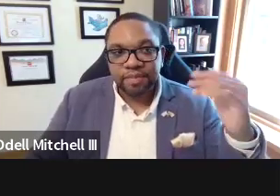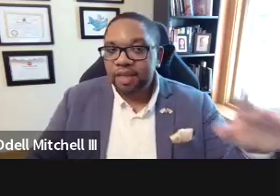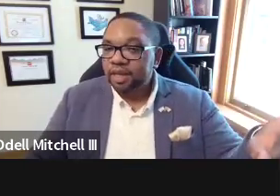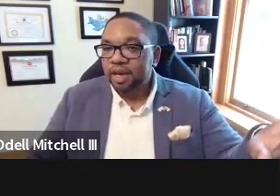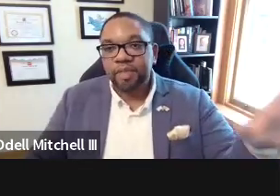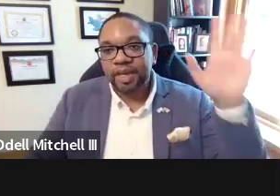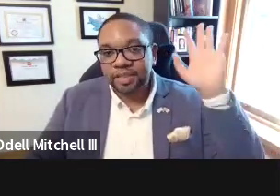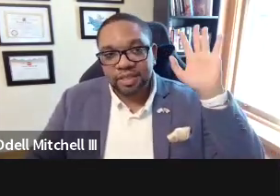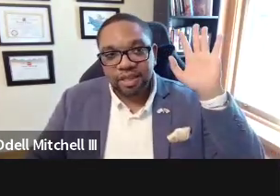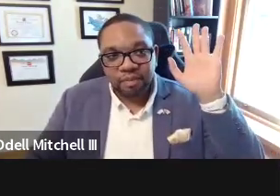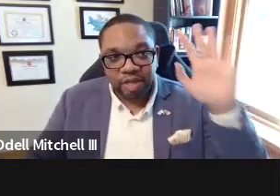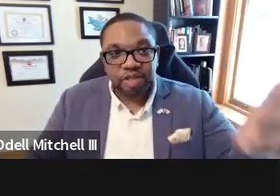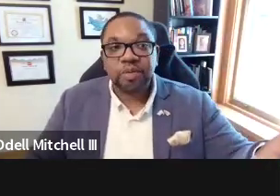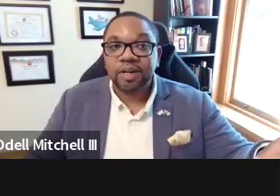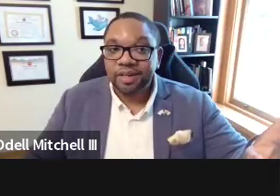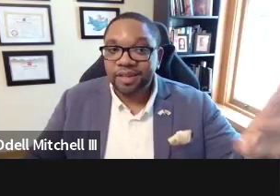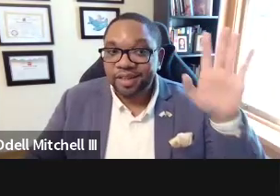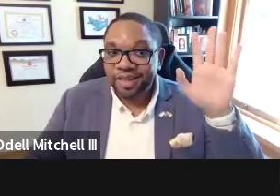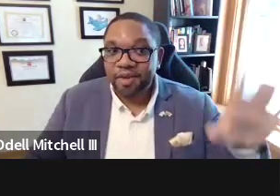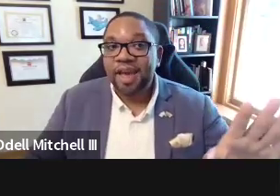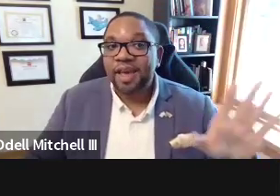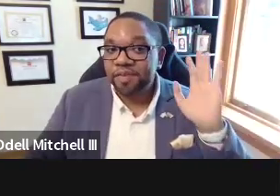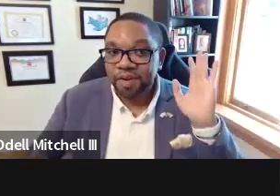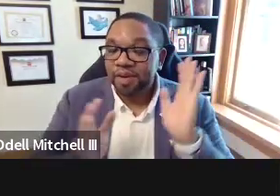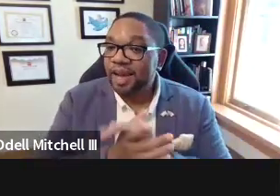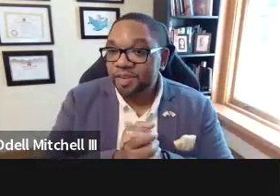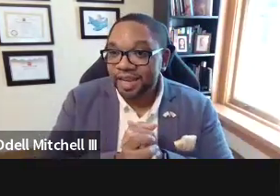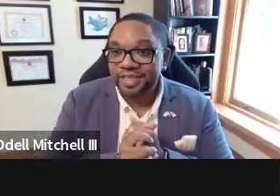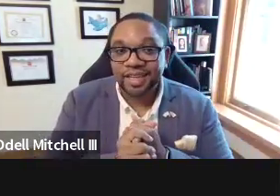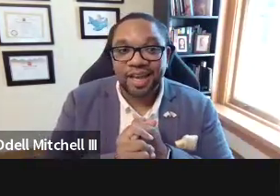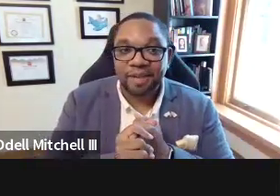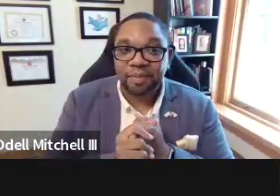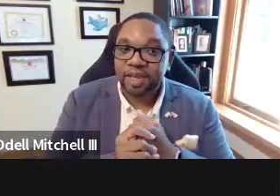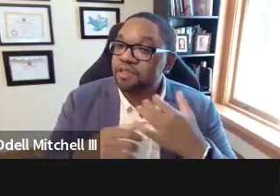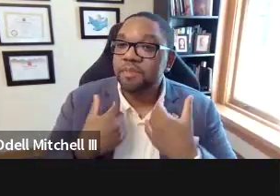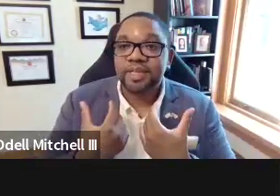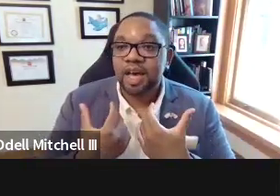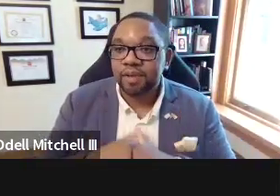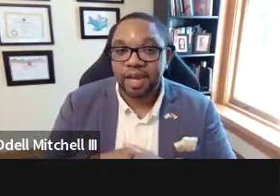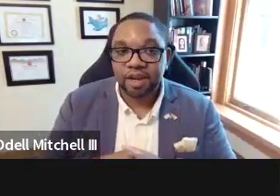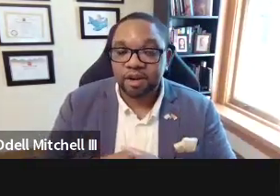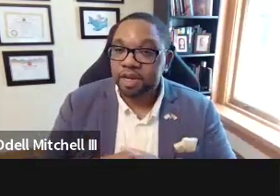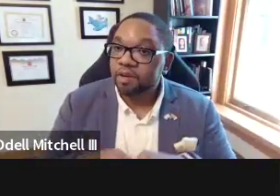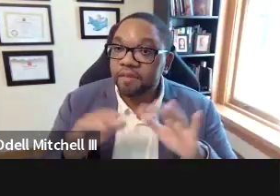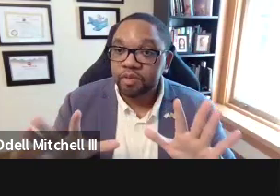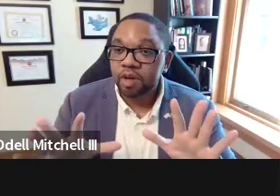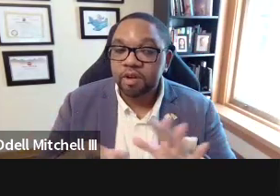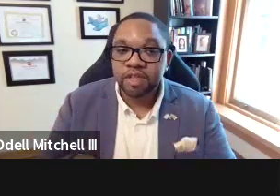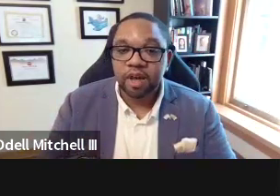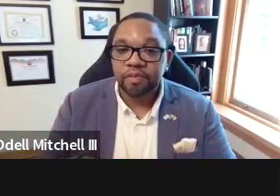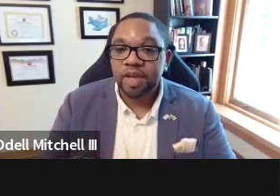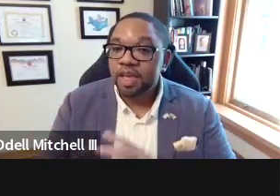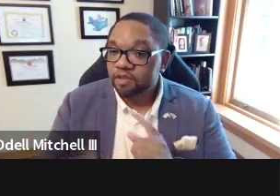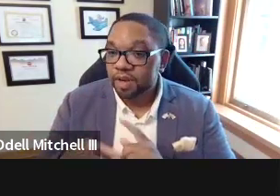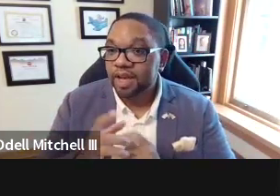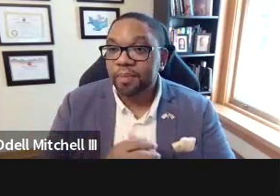Okay, couple things. Make sure that you have, you know, contracts in place because they're meant to help, not hinder. And you don't have to do it all